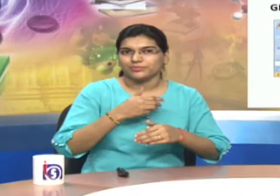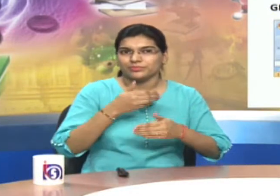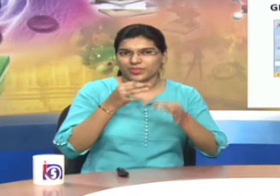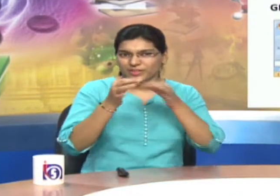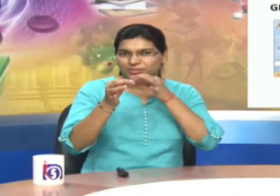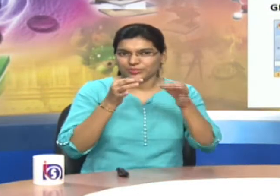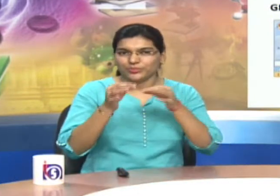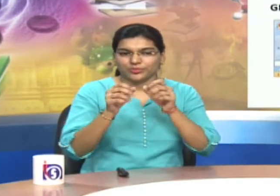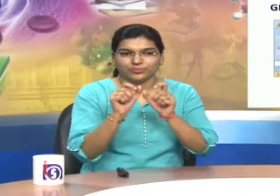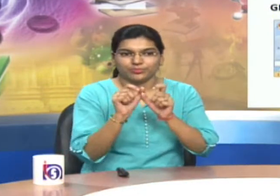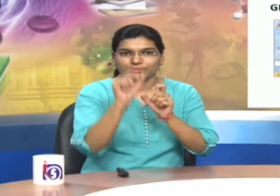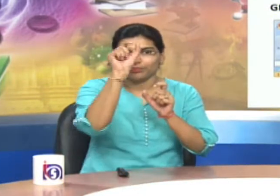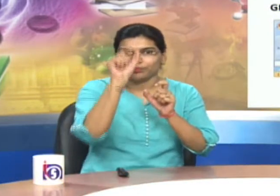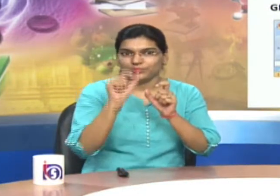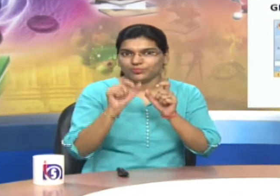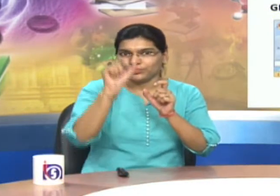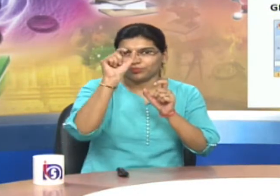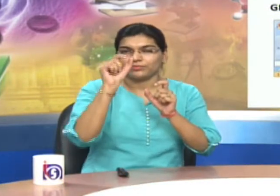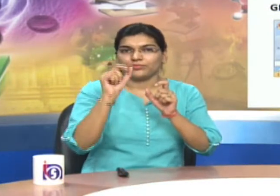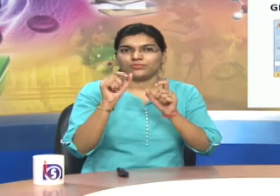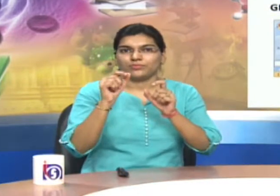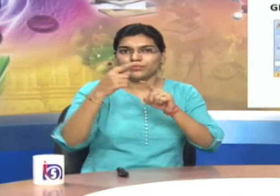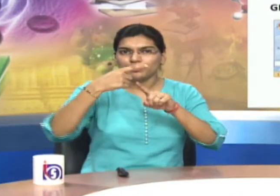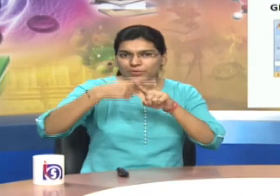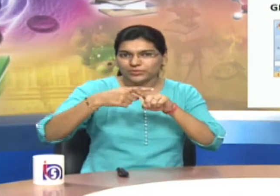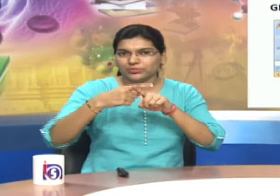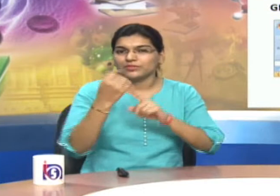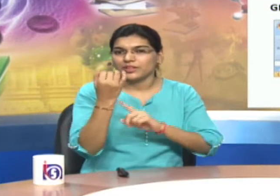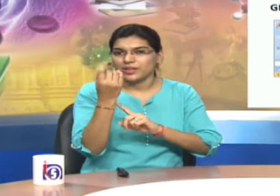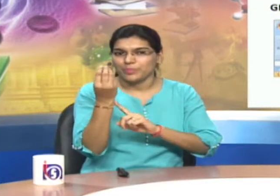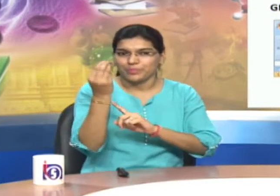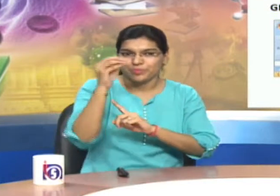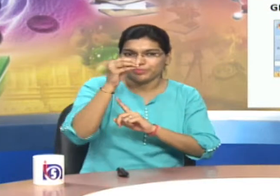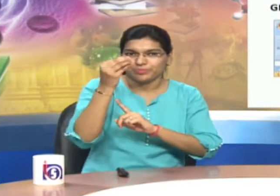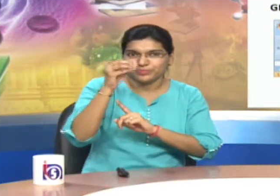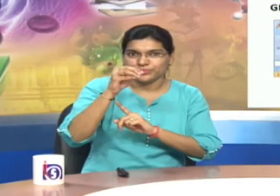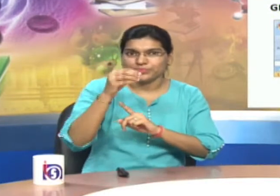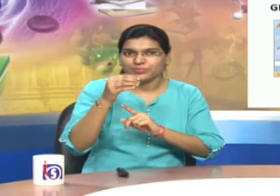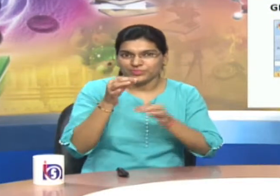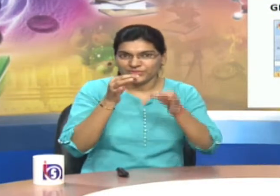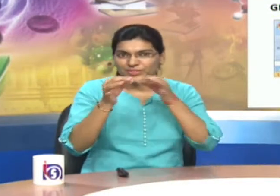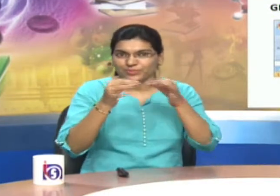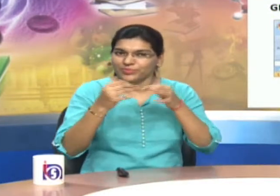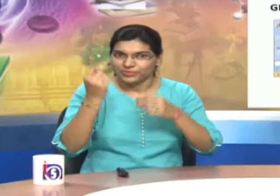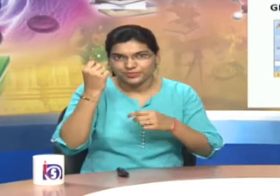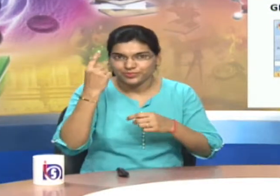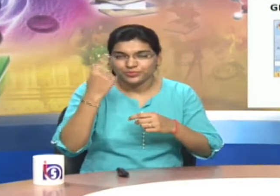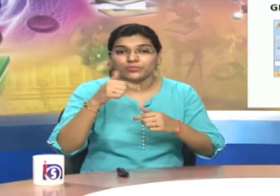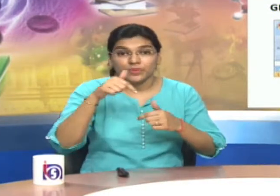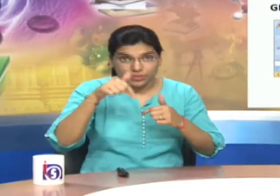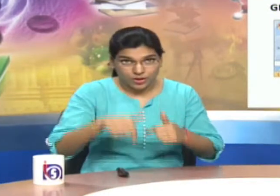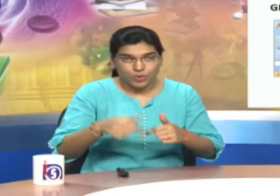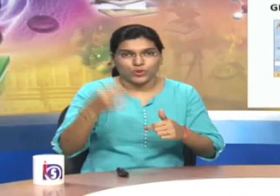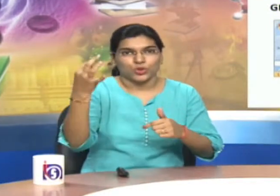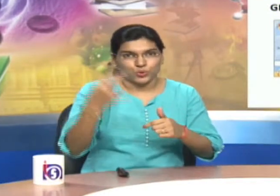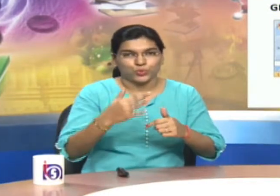Earlier, before the break, we were talking about the column chart, the student's name and their